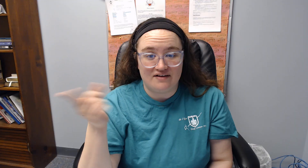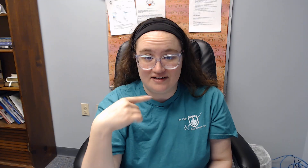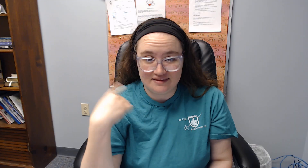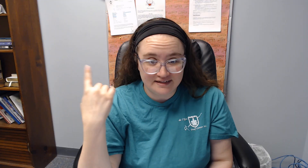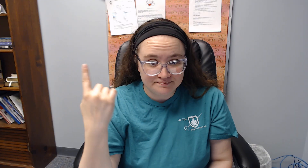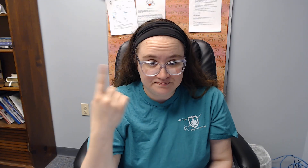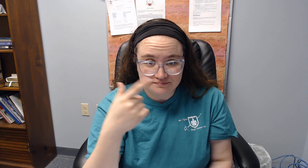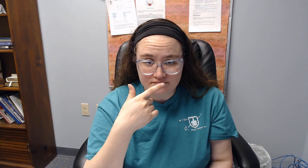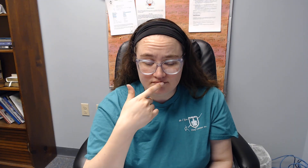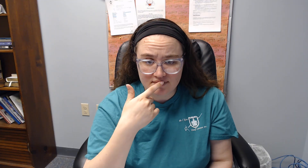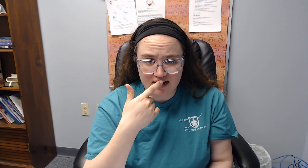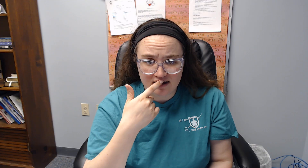everything,